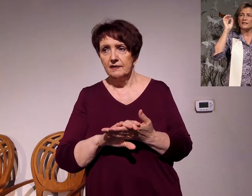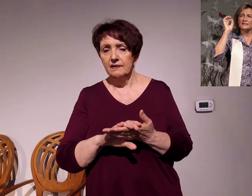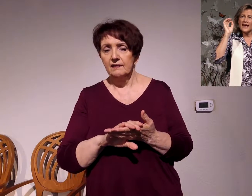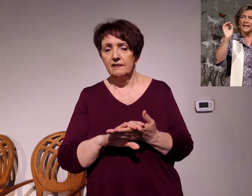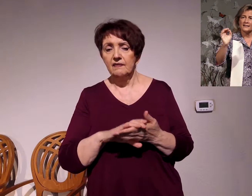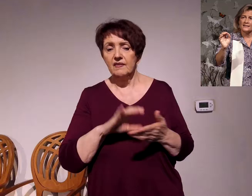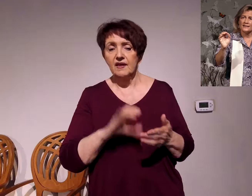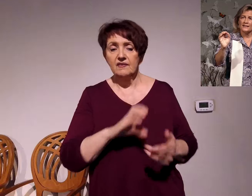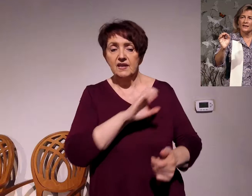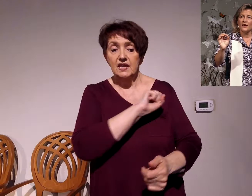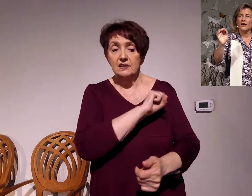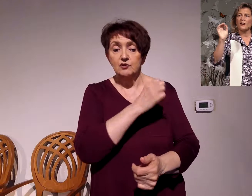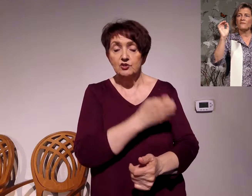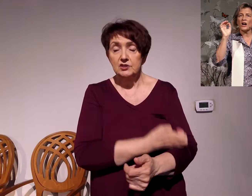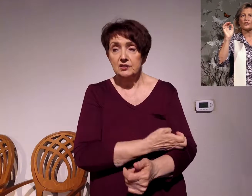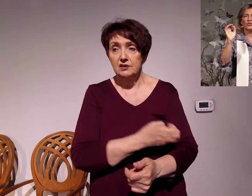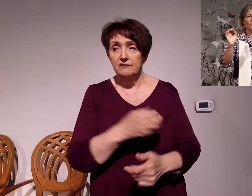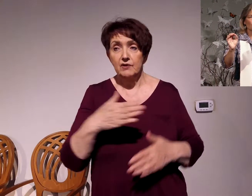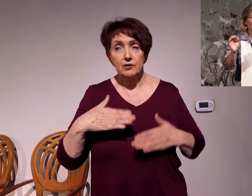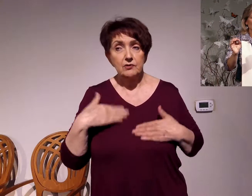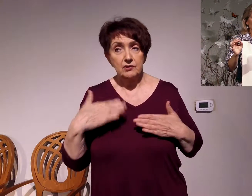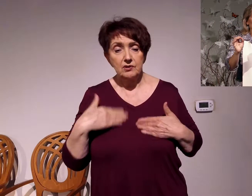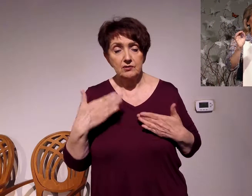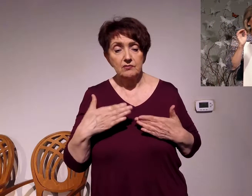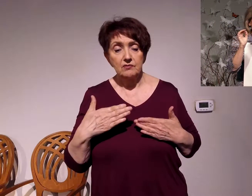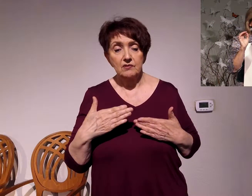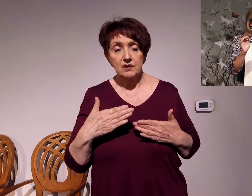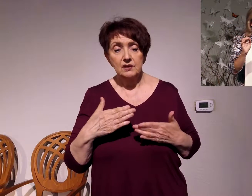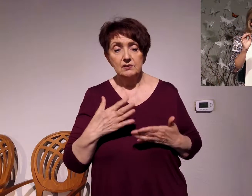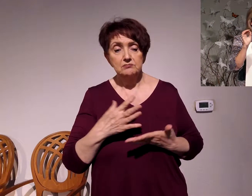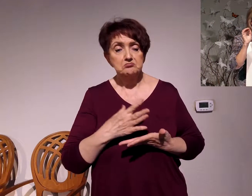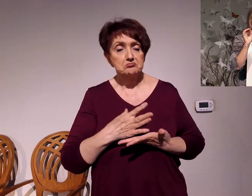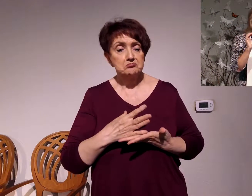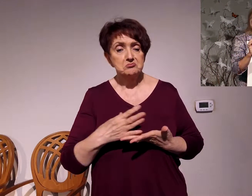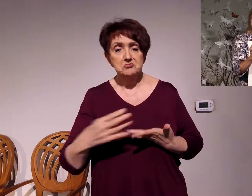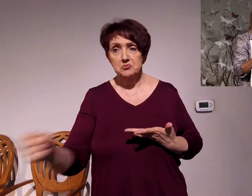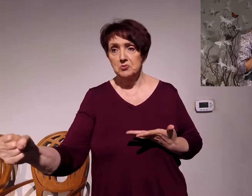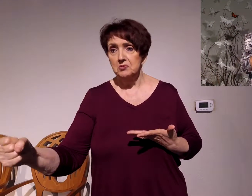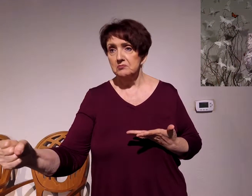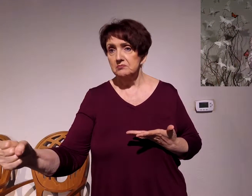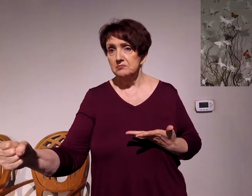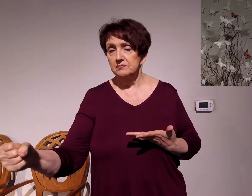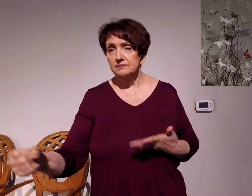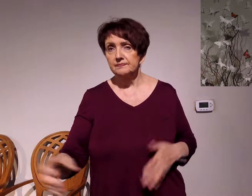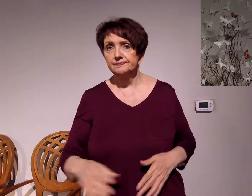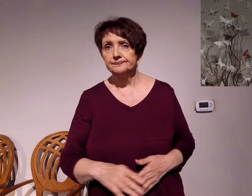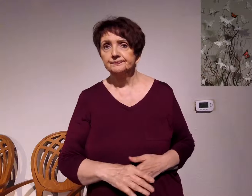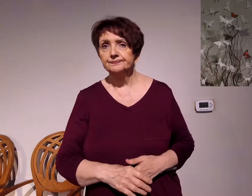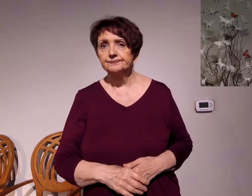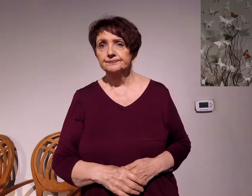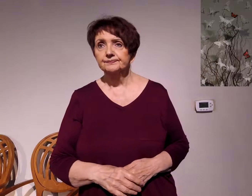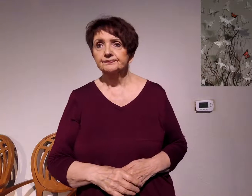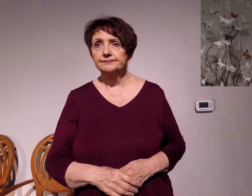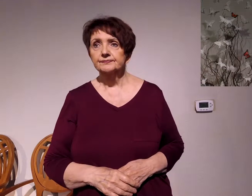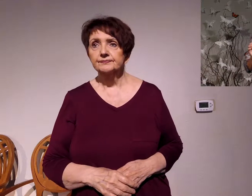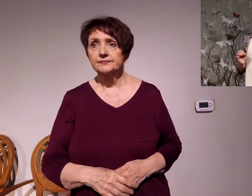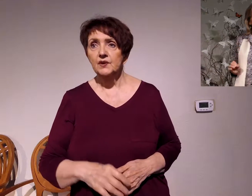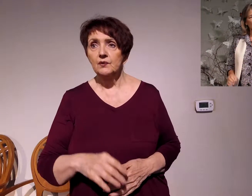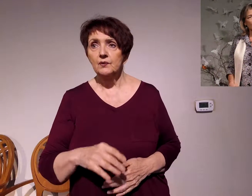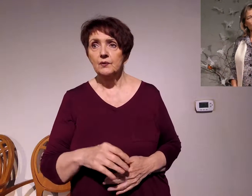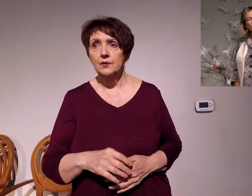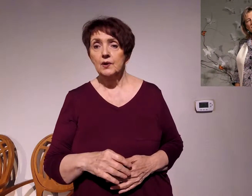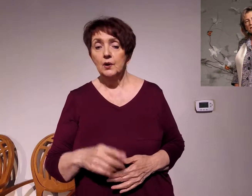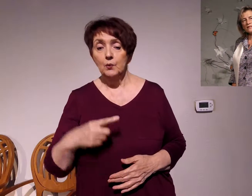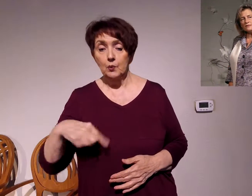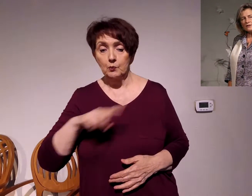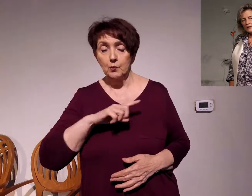that the vitality of our youth is no longer with us. And